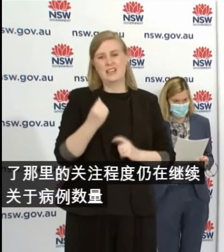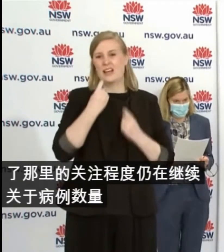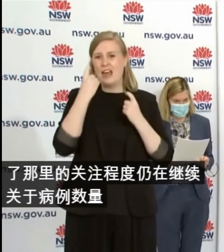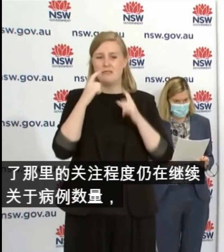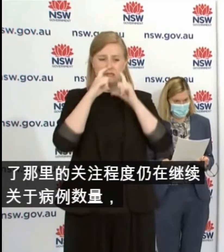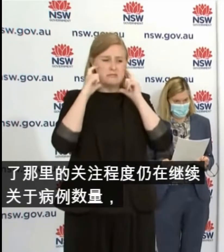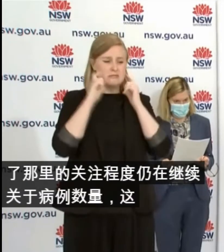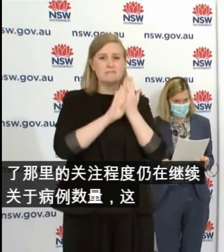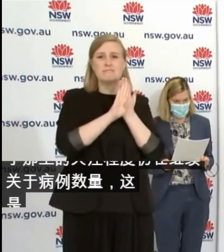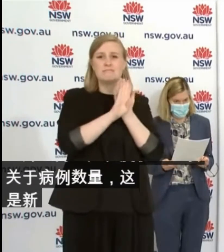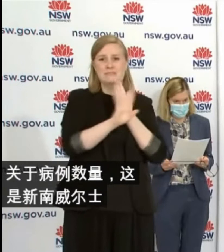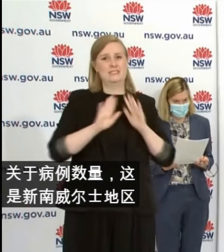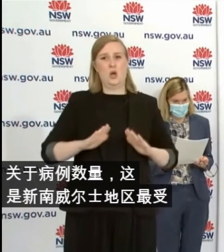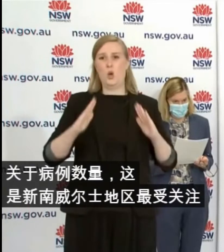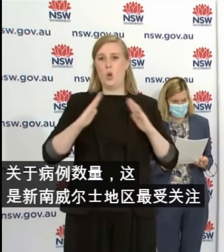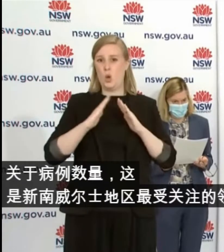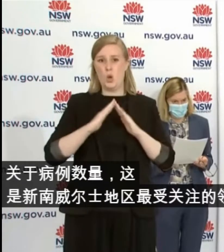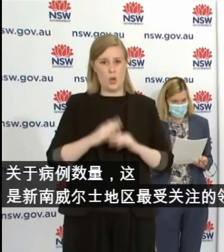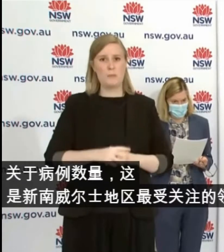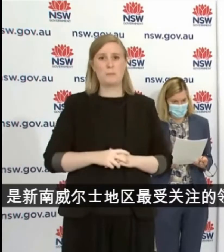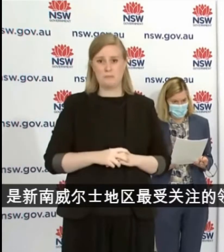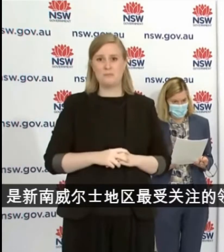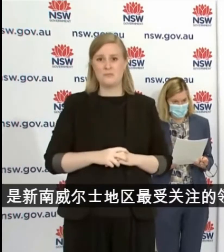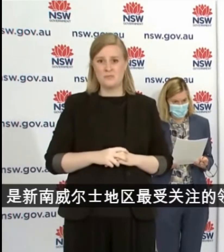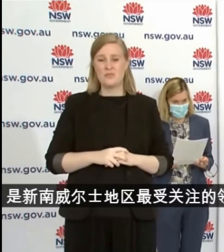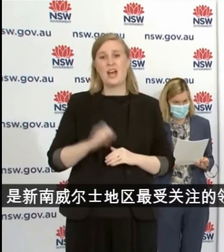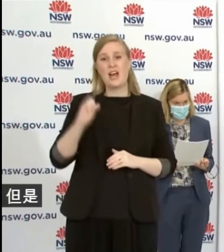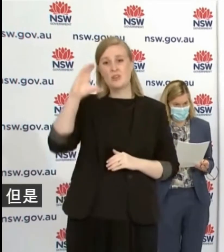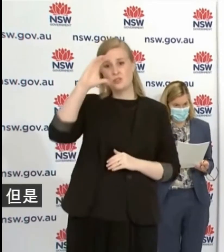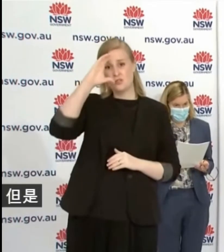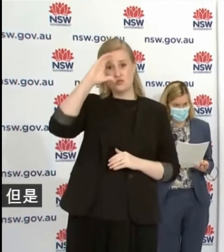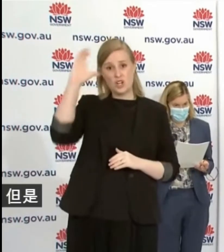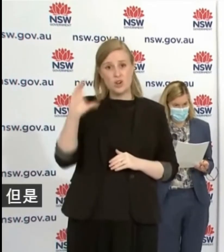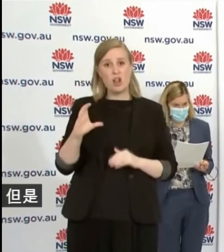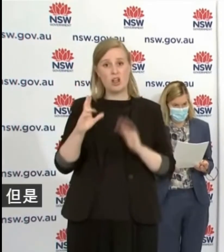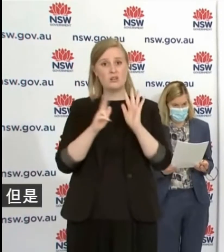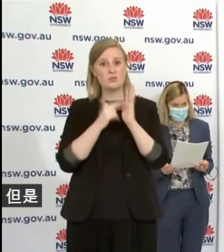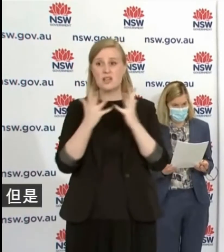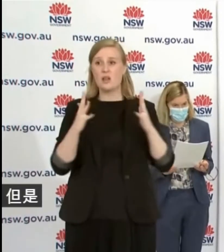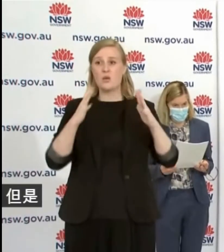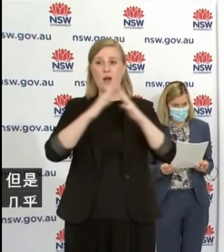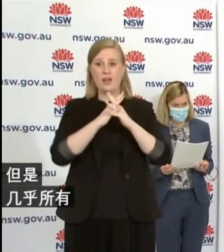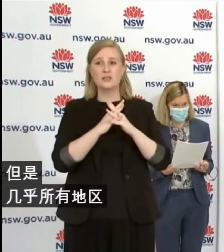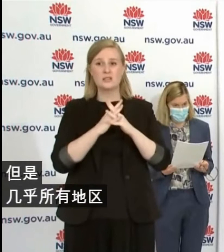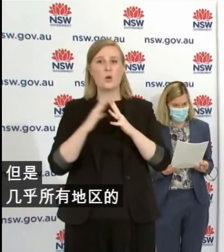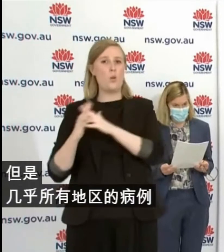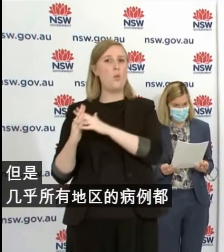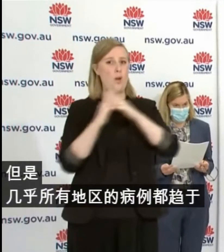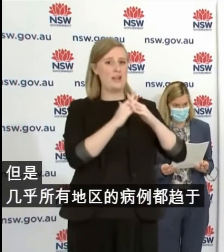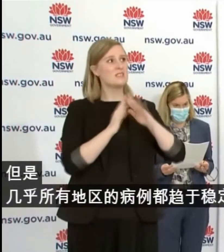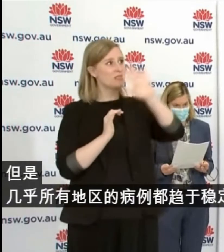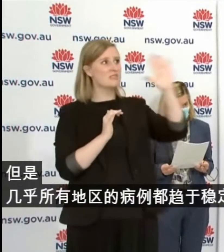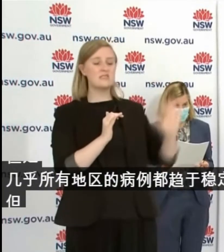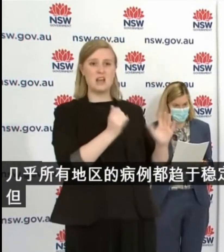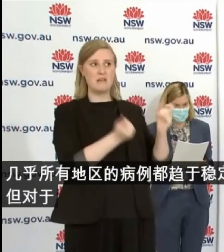of cases, and that is the most area of concern in regional New South Wales. However, there has been a stabilisation of cases pretty